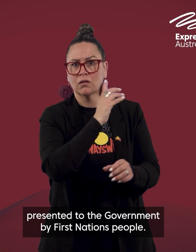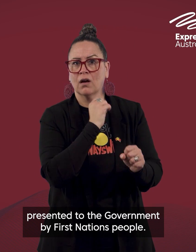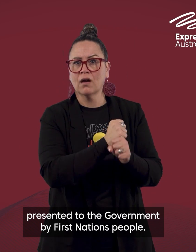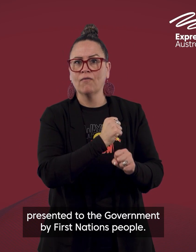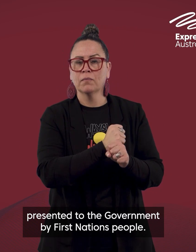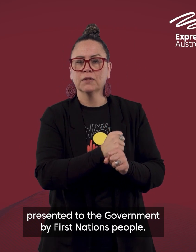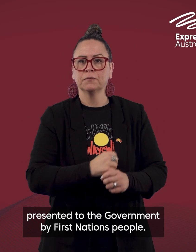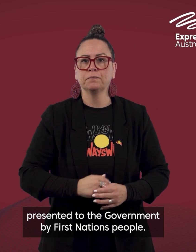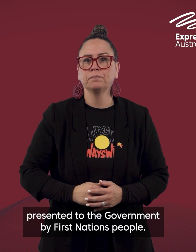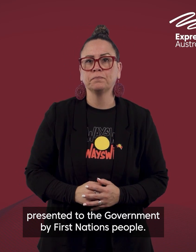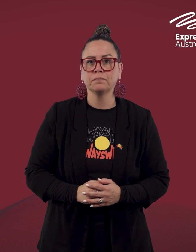people.